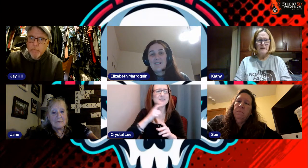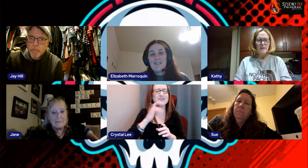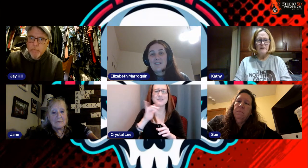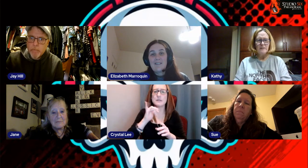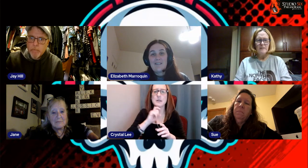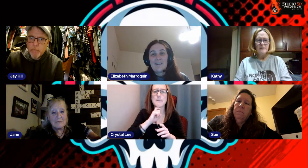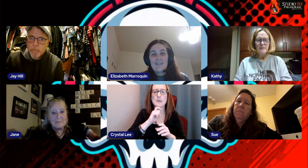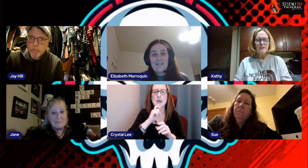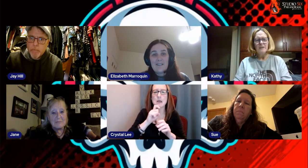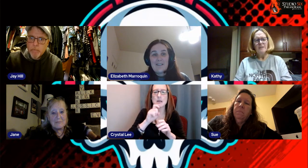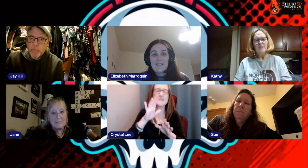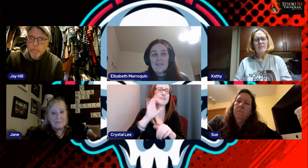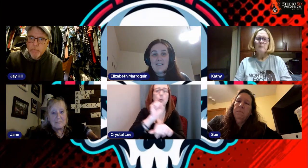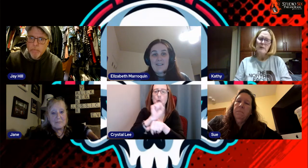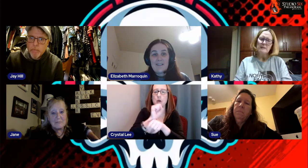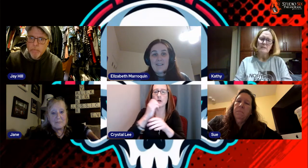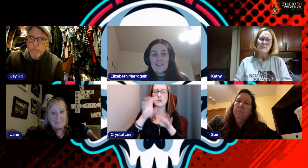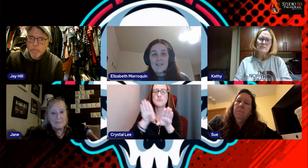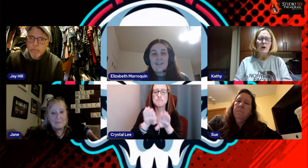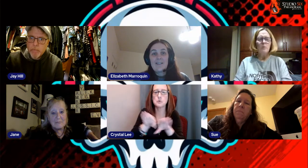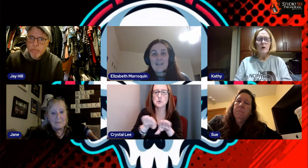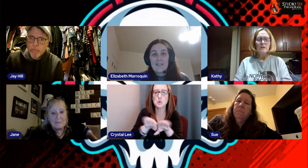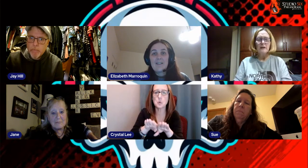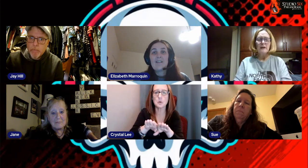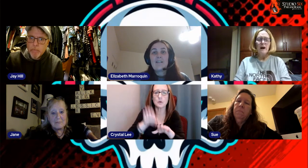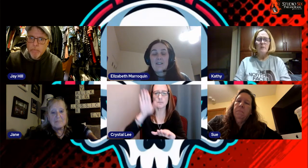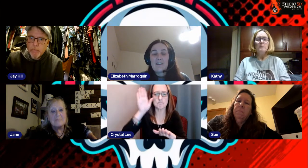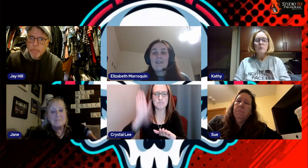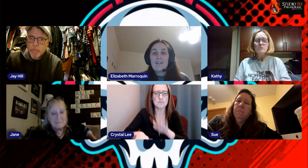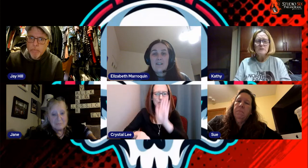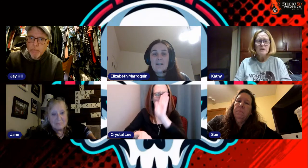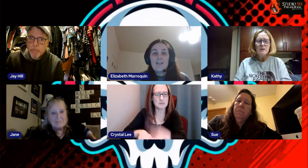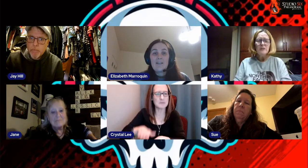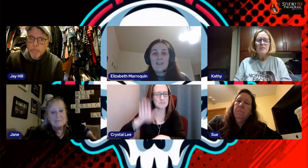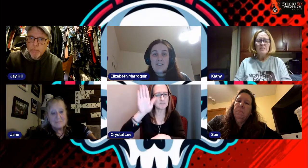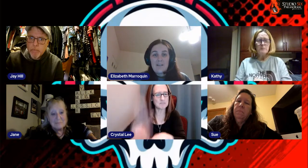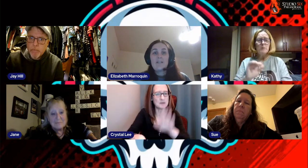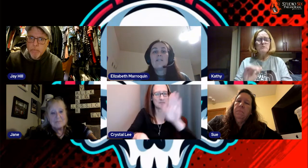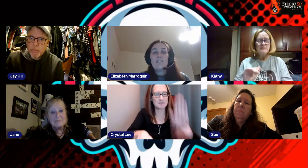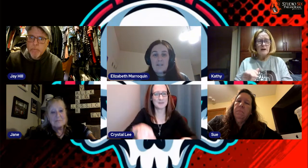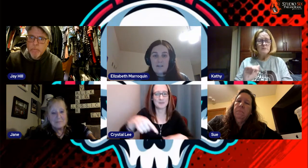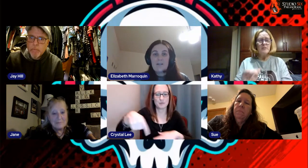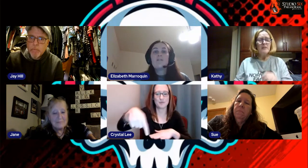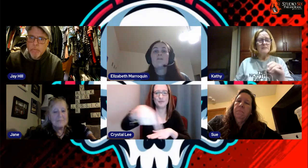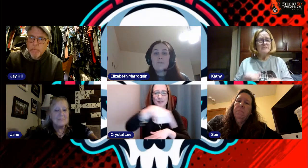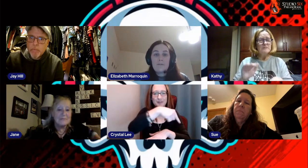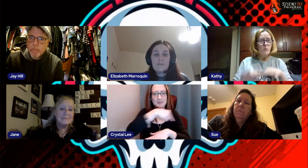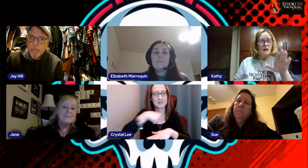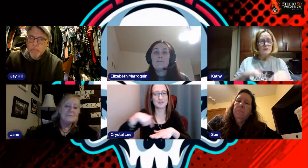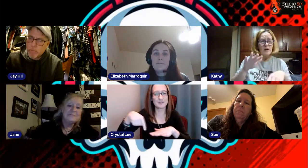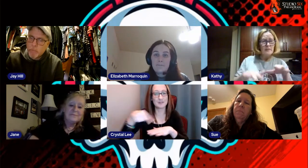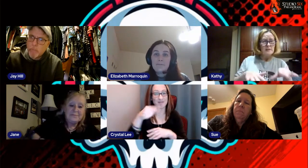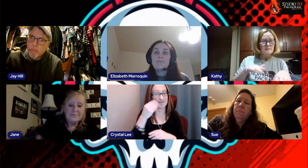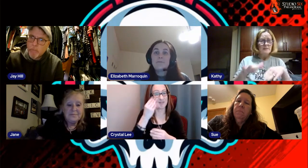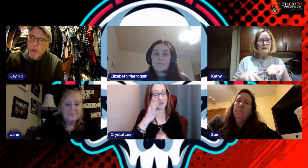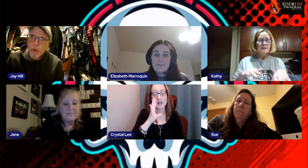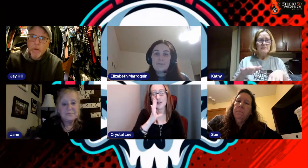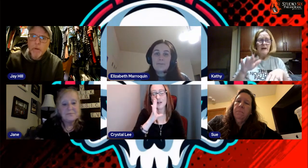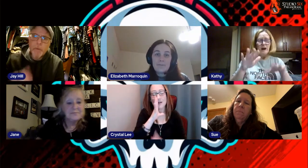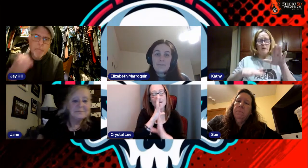you feel like a metal, not walk, like a boot. The boot sound that's walking on